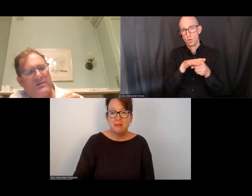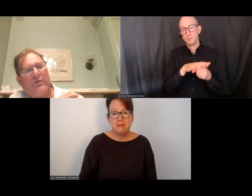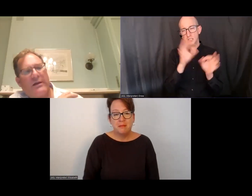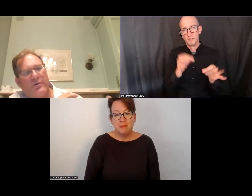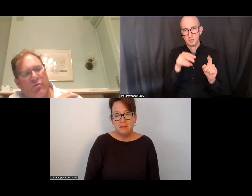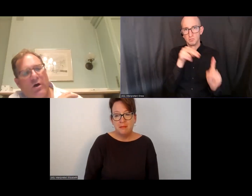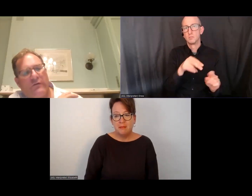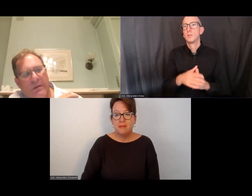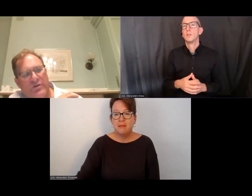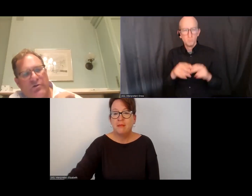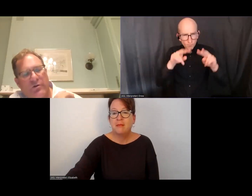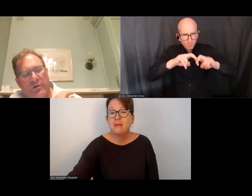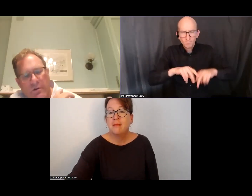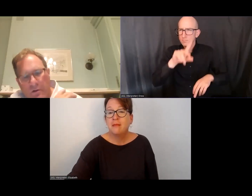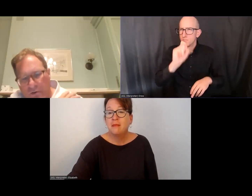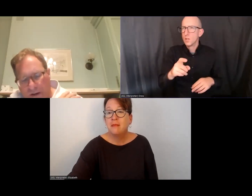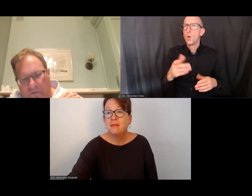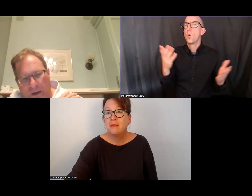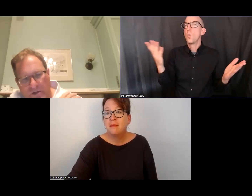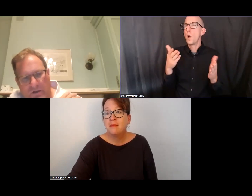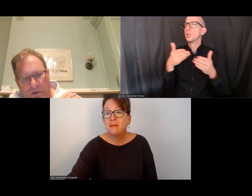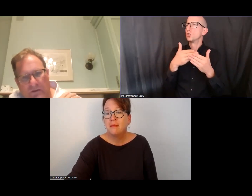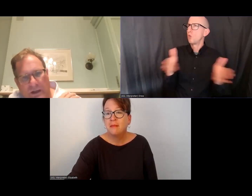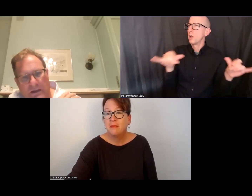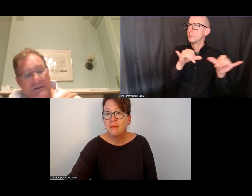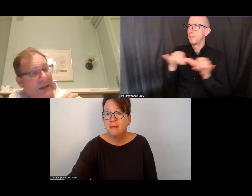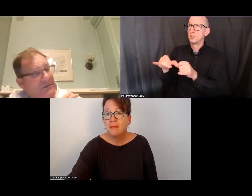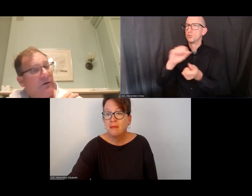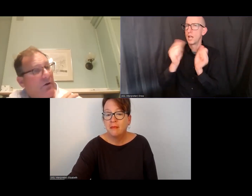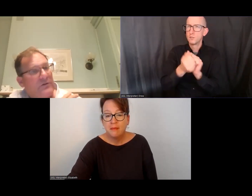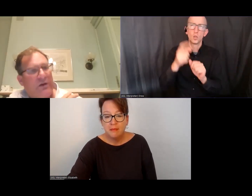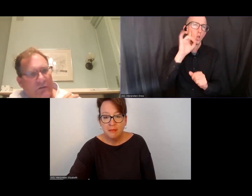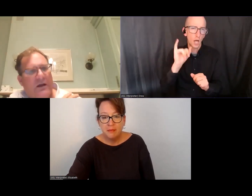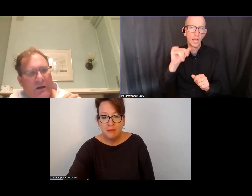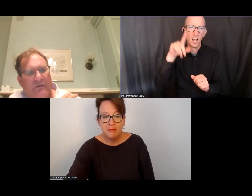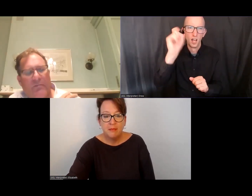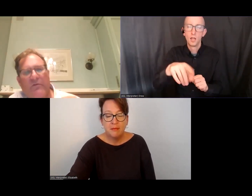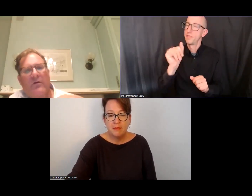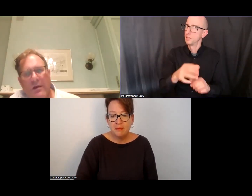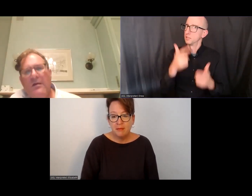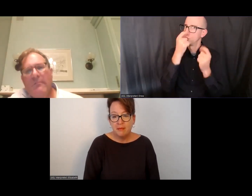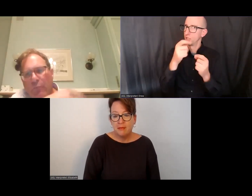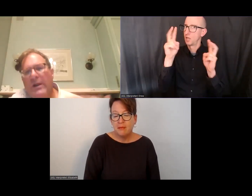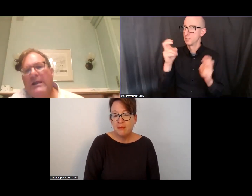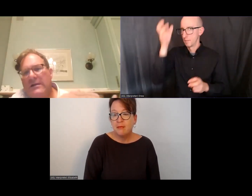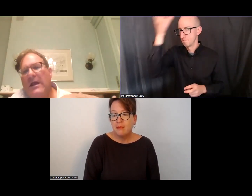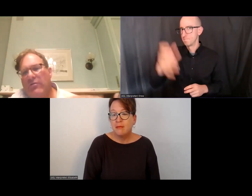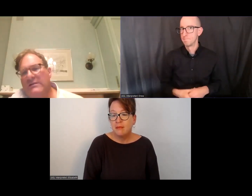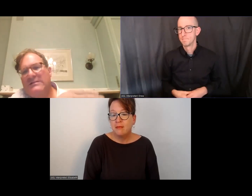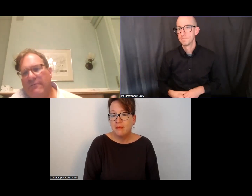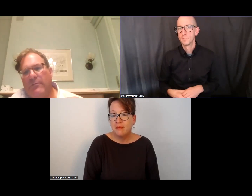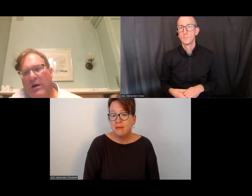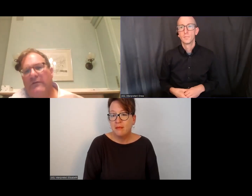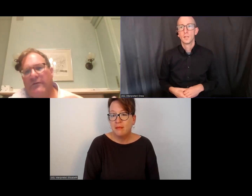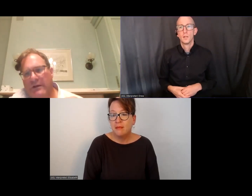what integrated cross-measure transformation looks like. I think that's a very interesting concept for bringing together